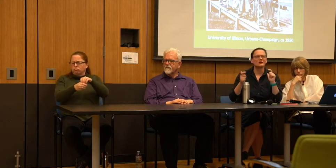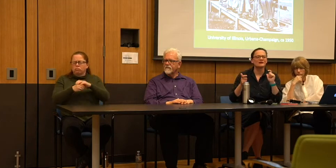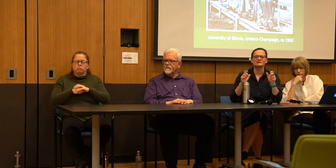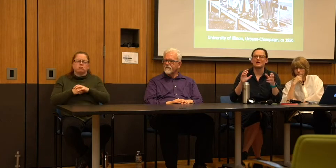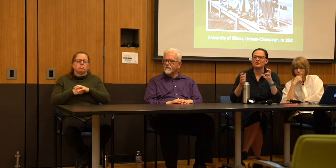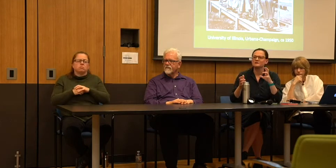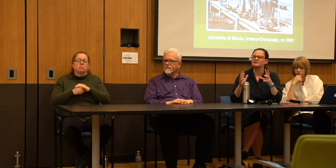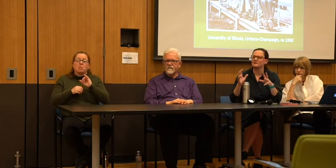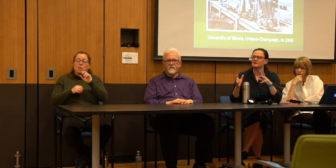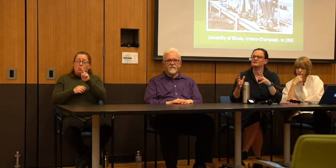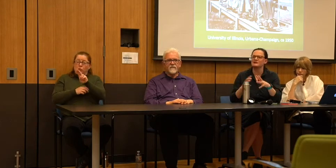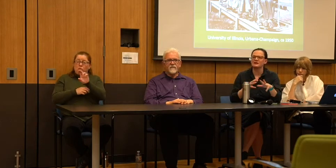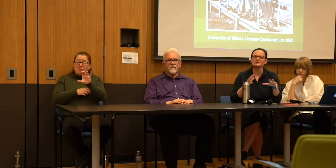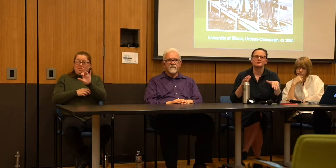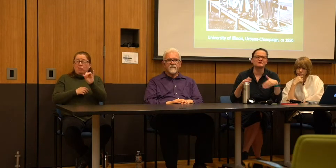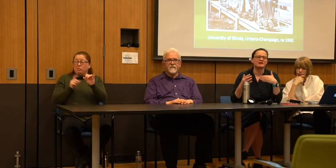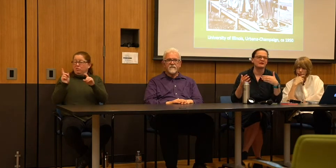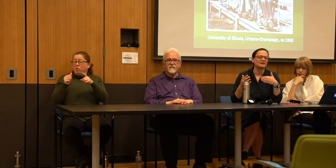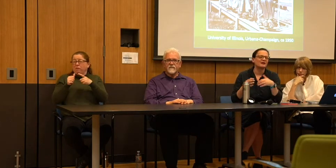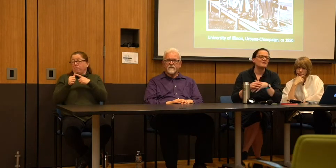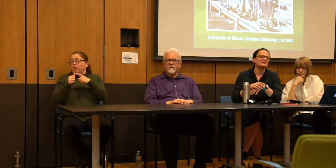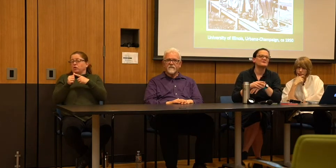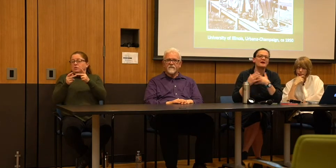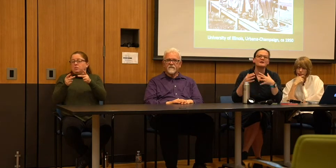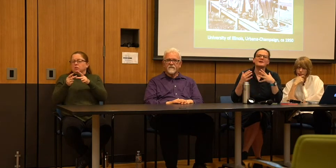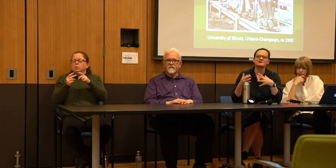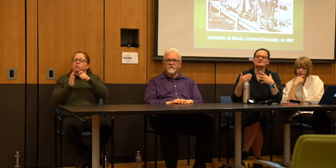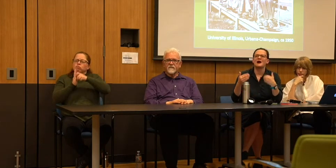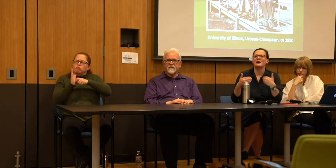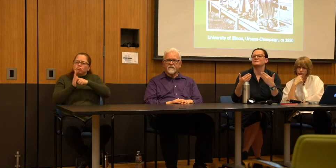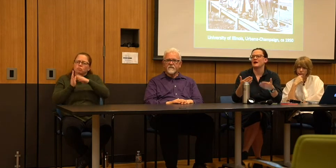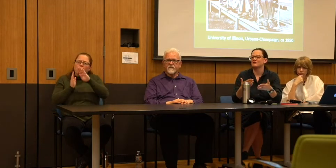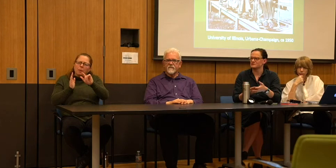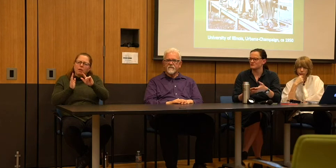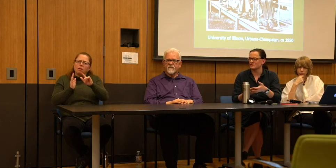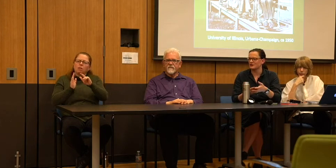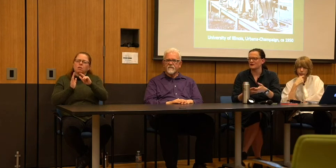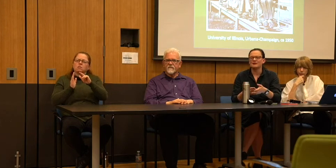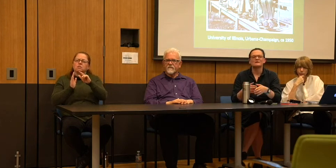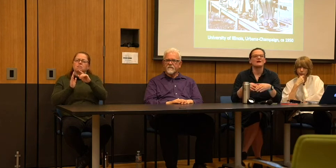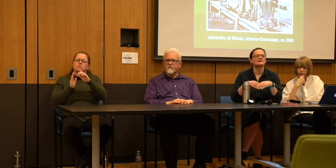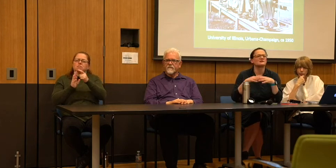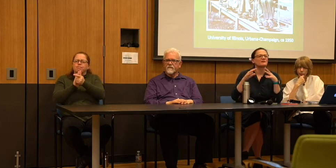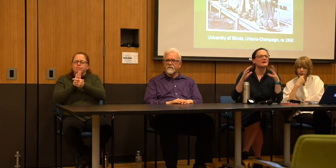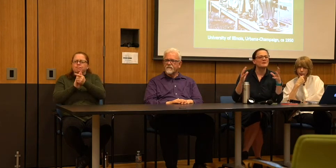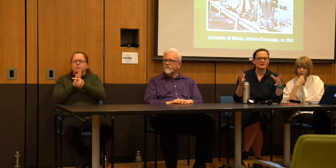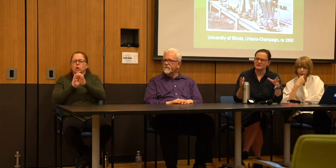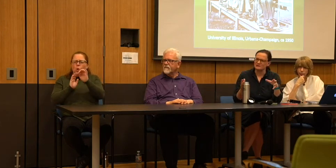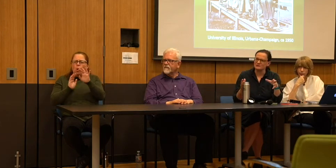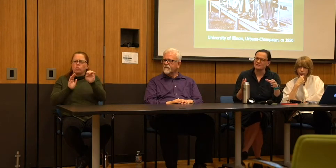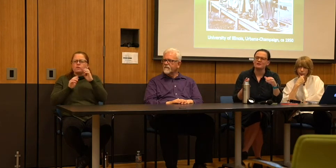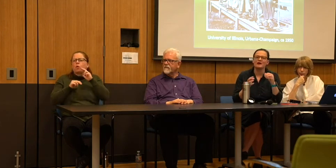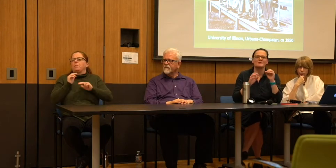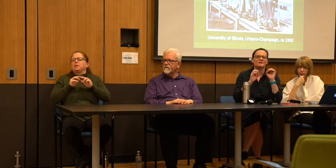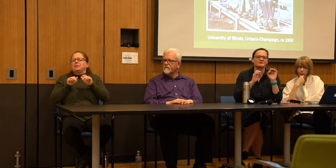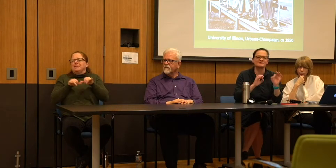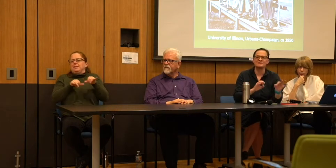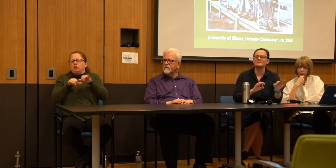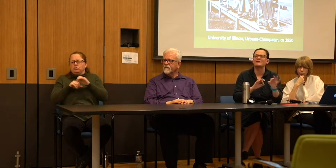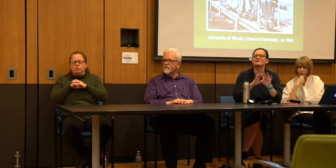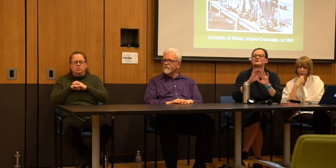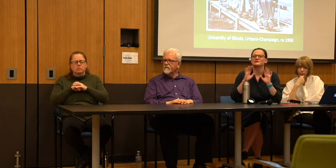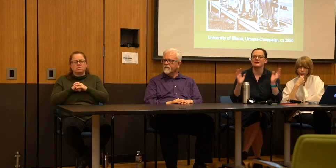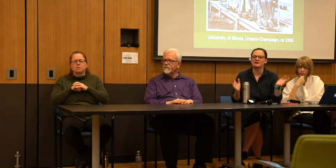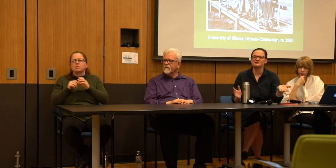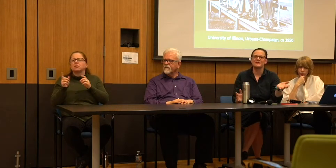of the earliest codes and building standards were written. But it's very much a top-down story, right? It's a rehabilitation program for